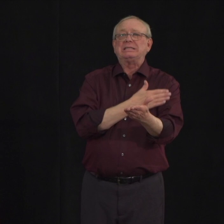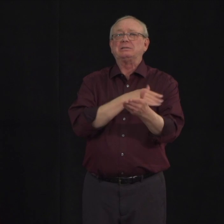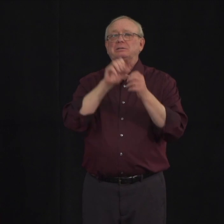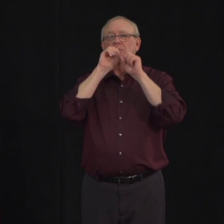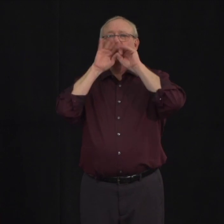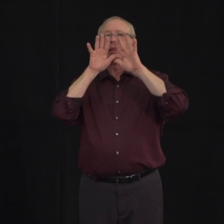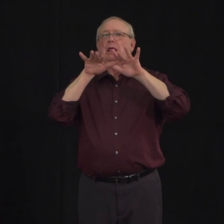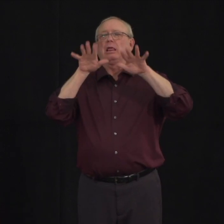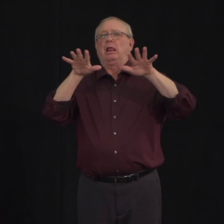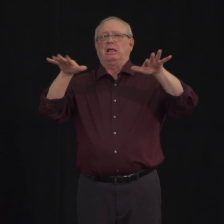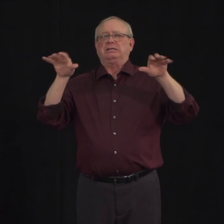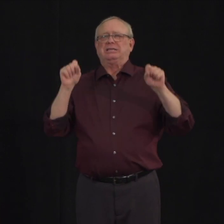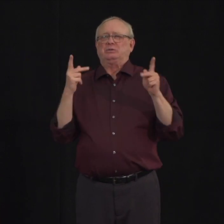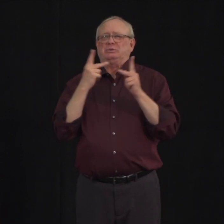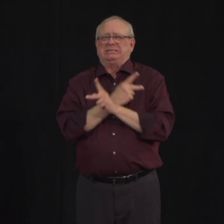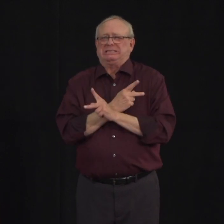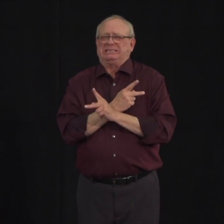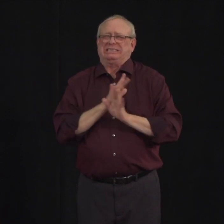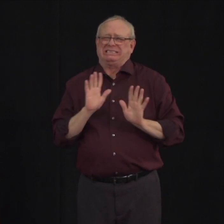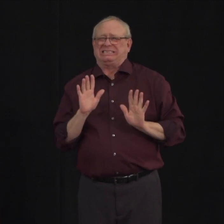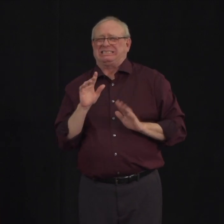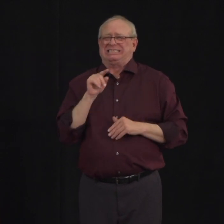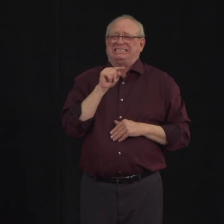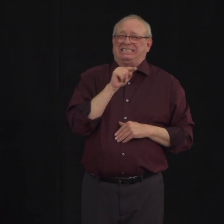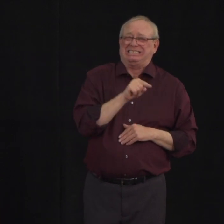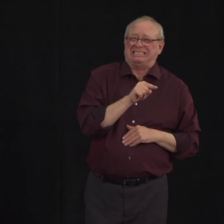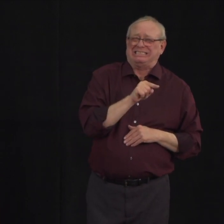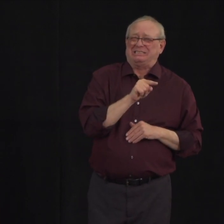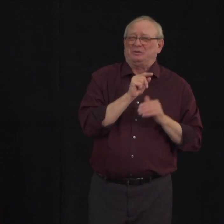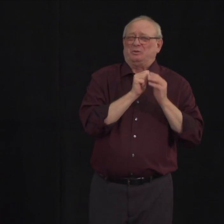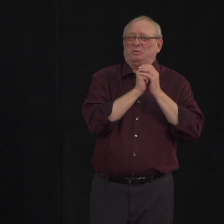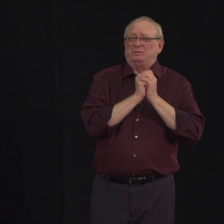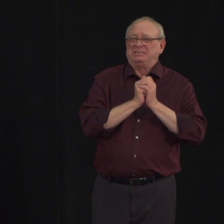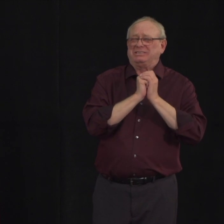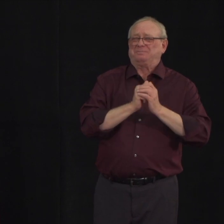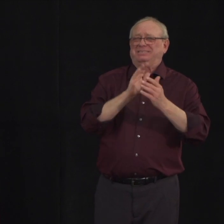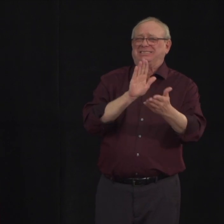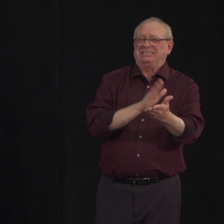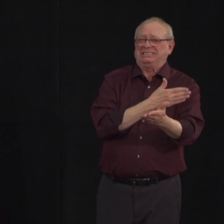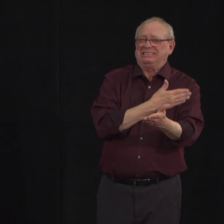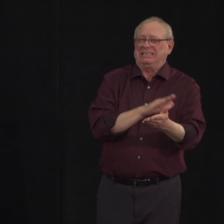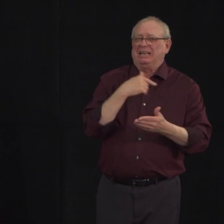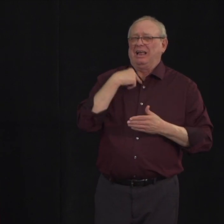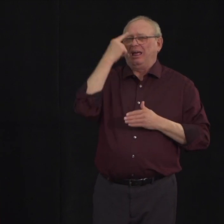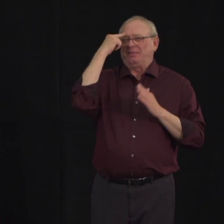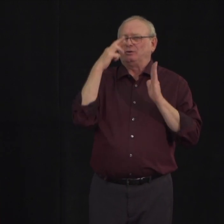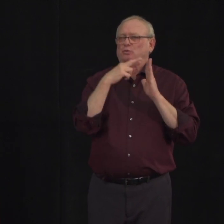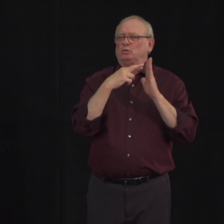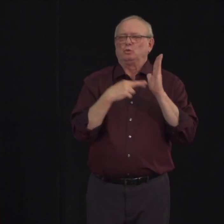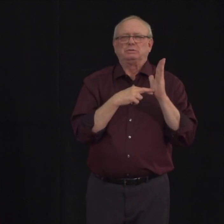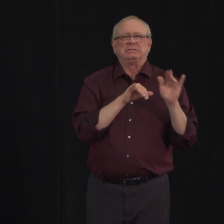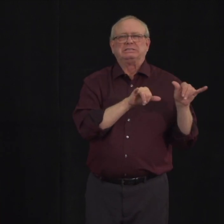to choirs as well. And certainly that's something we've been getting questions about then for things like concert bands with brass instruments or